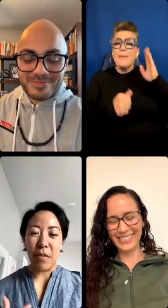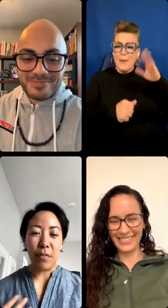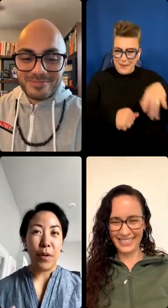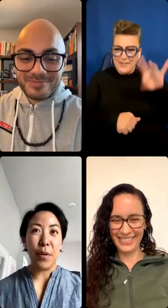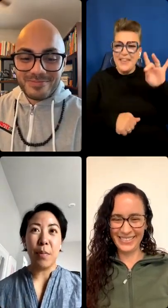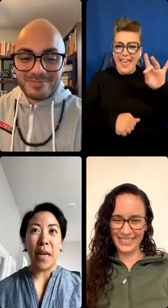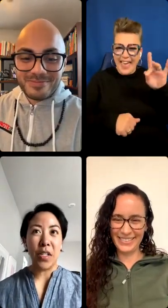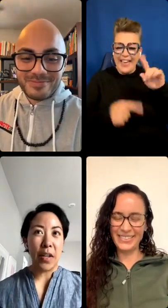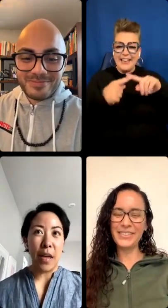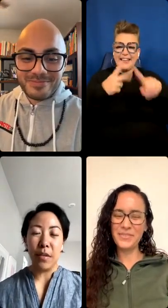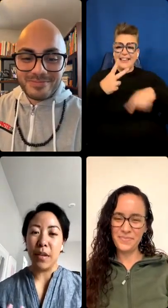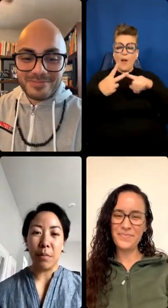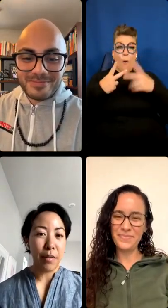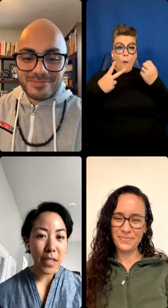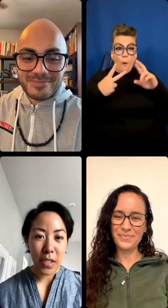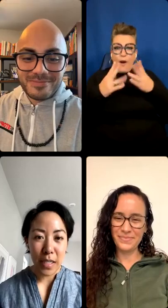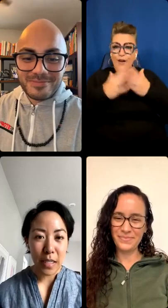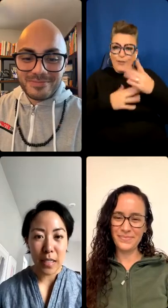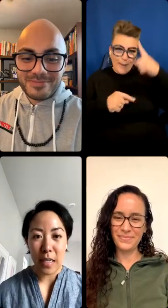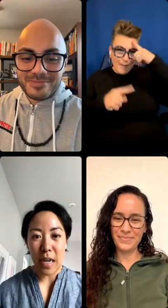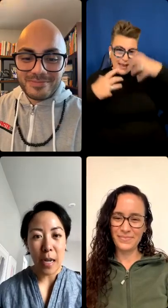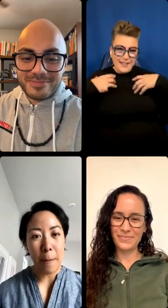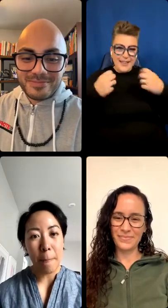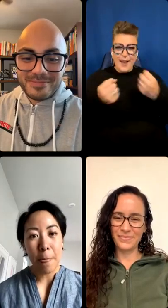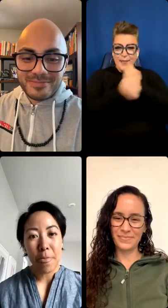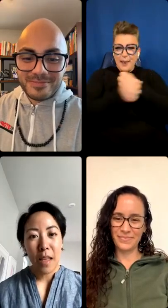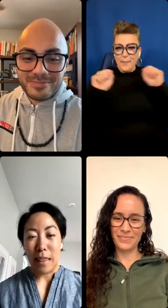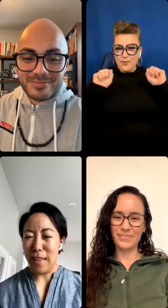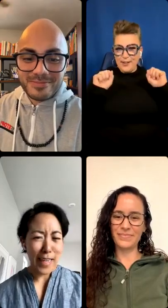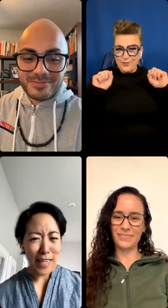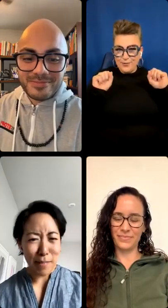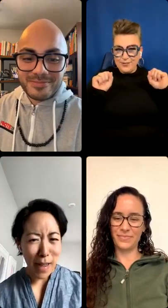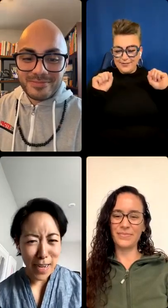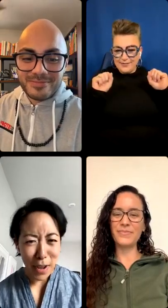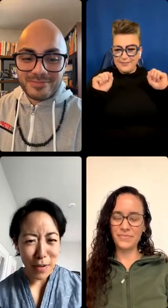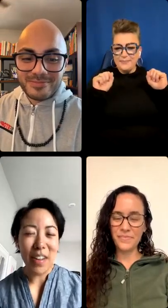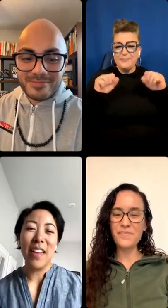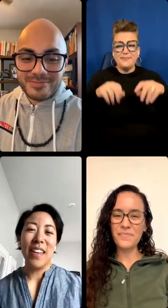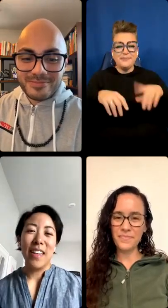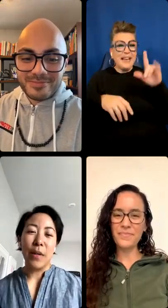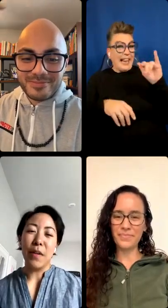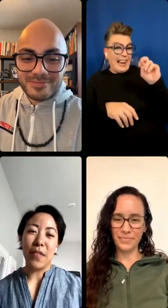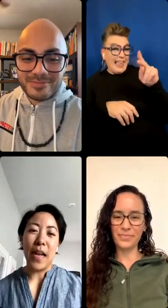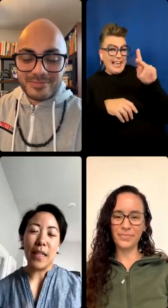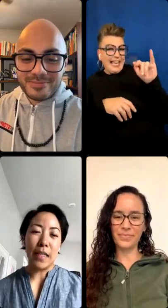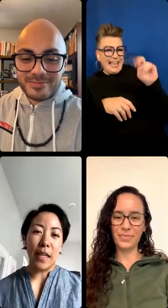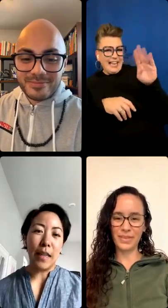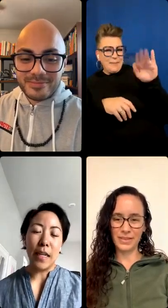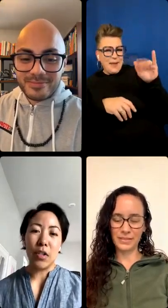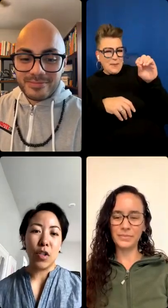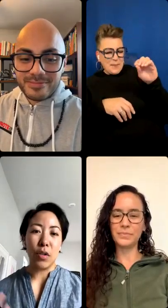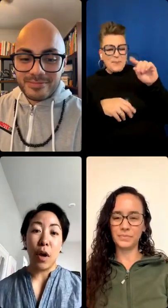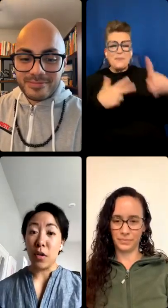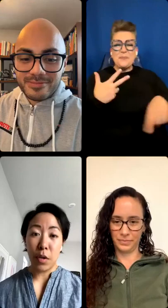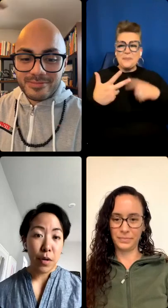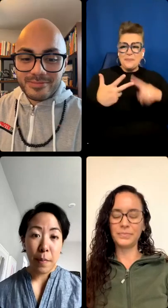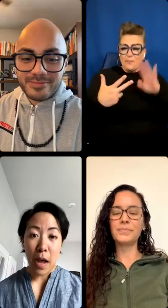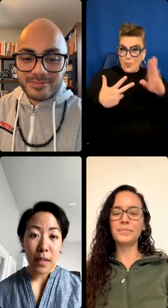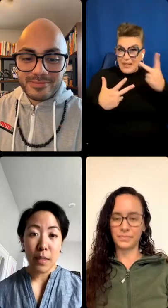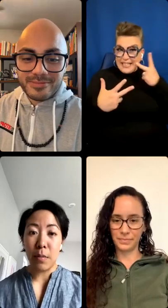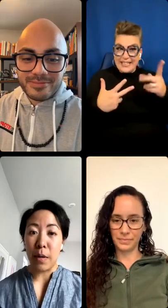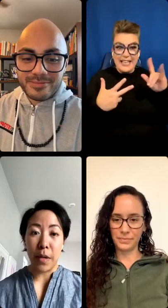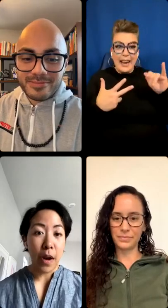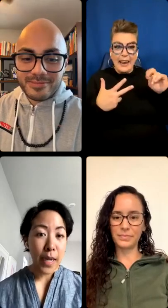Or through Mental Health Liberation's link in bio, you will find a link to our